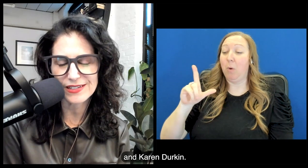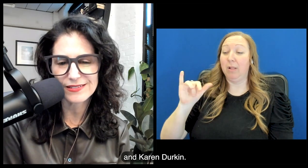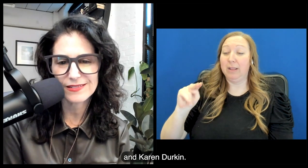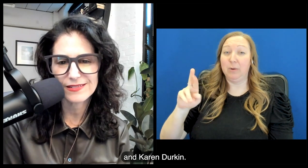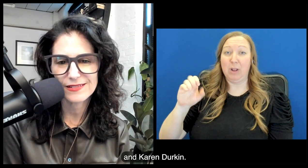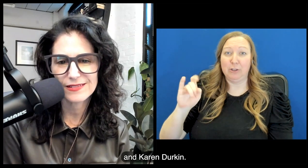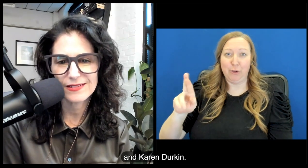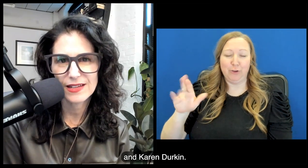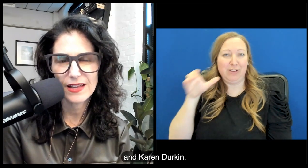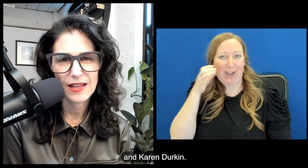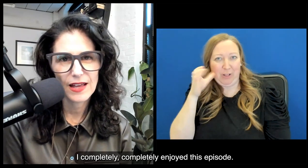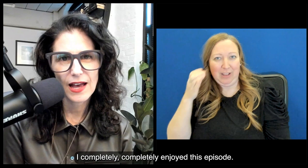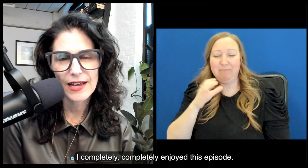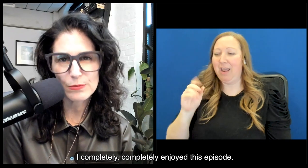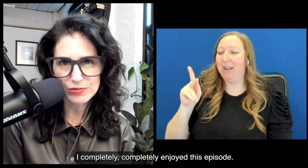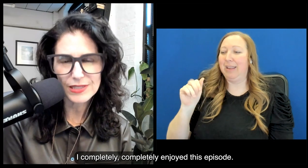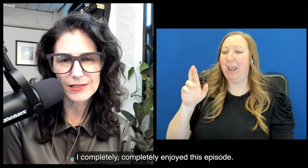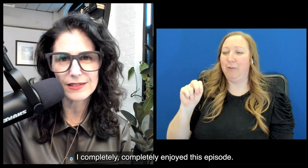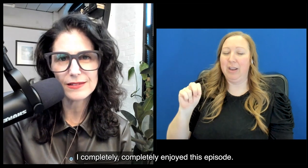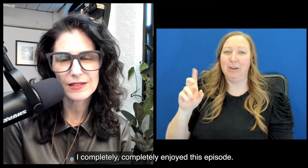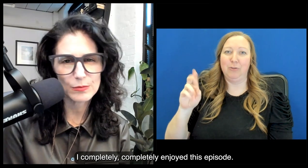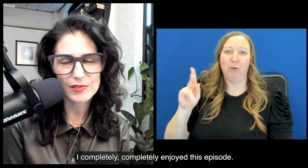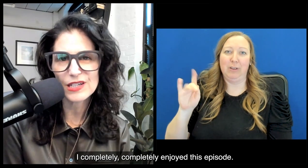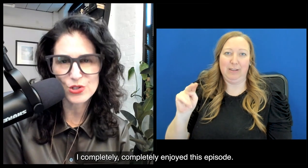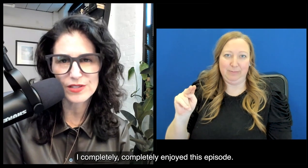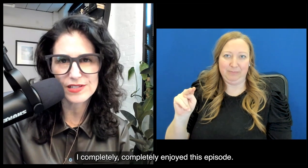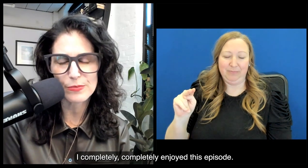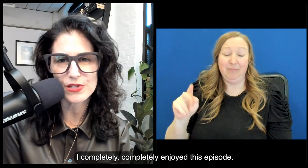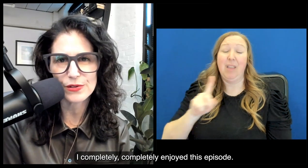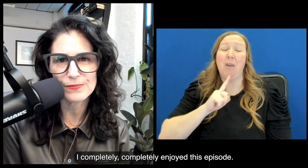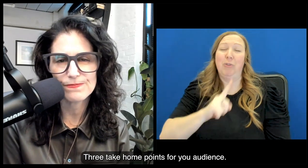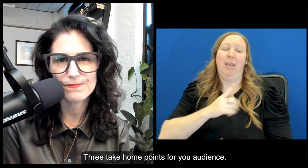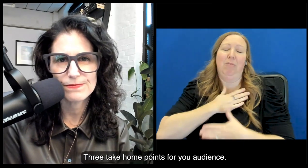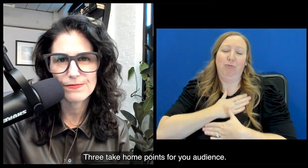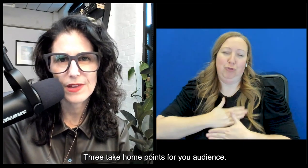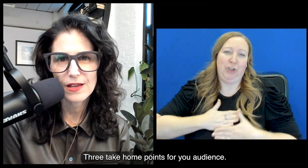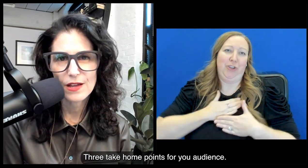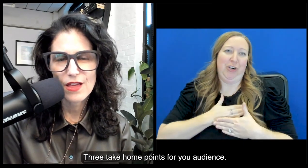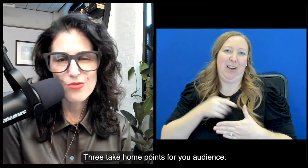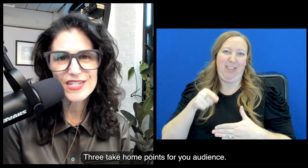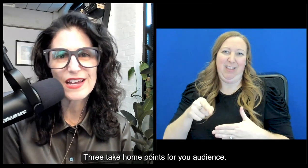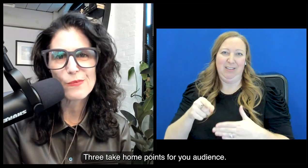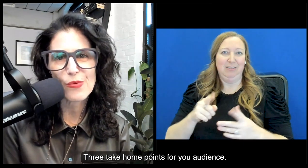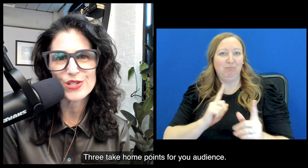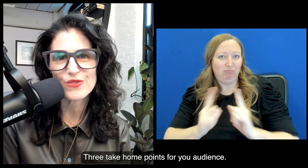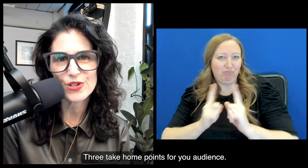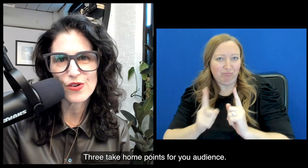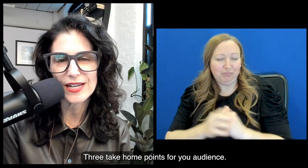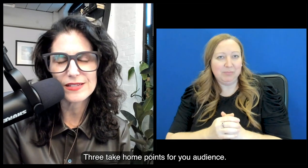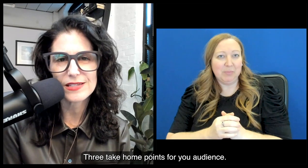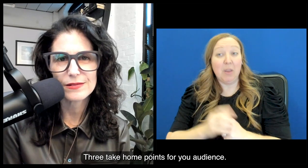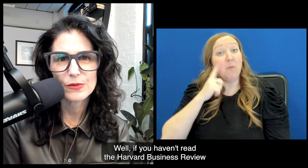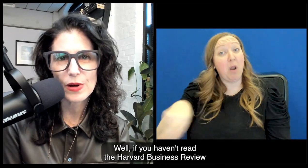Karen Durkin. I completely, completely enjoyed this episode. Three take-home points